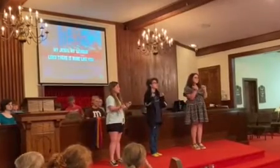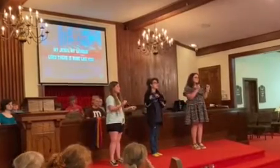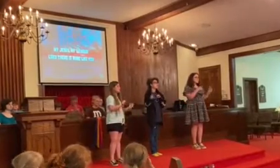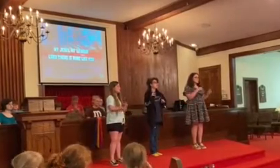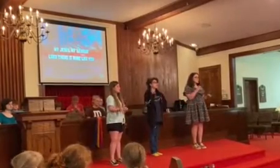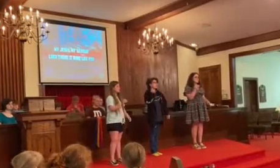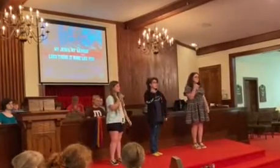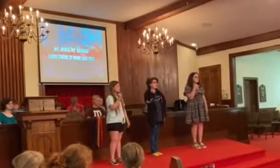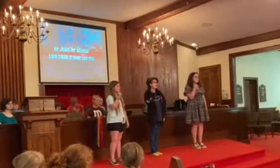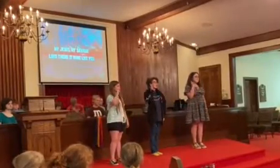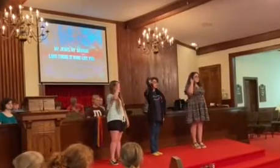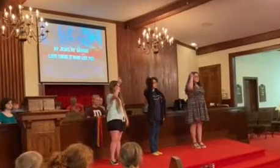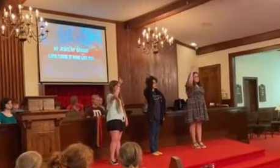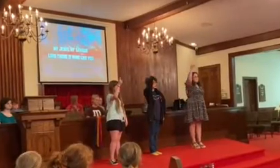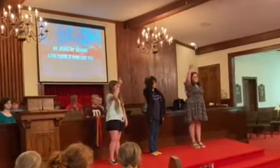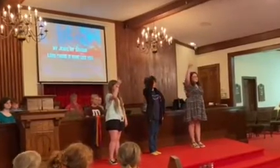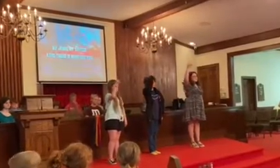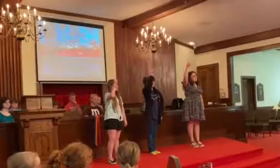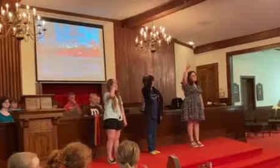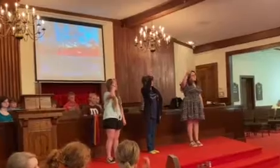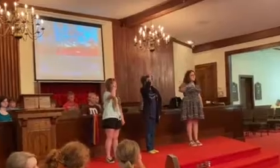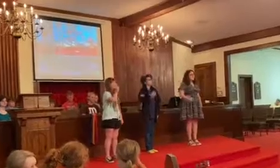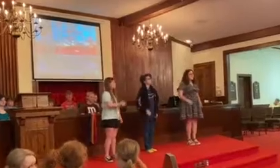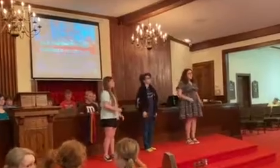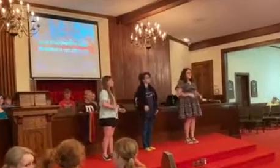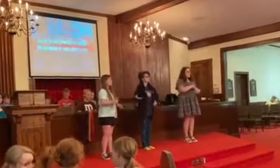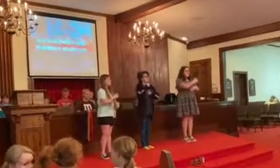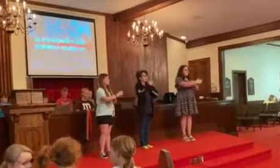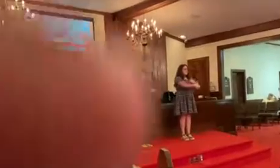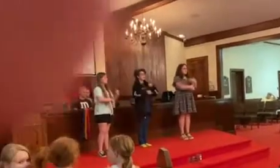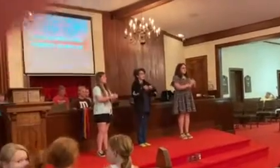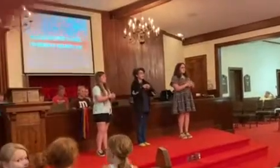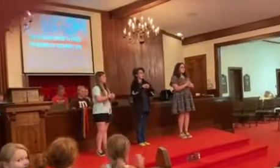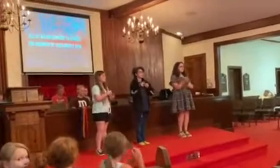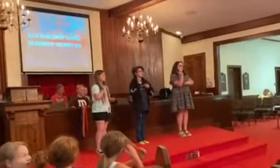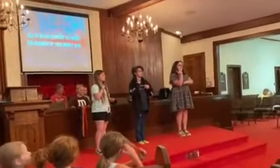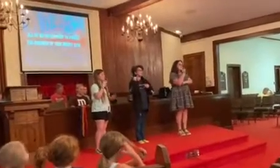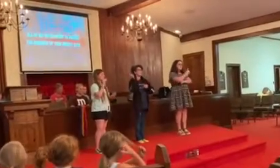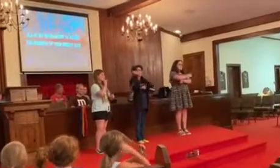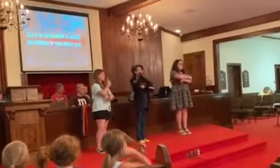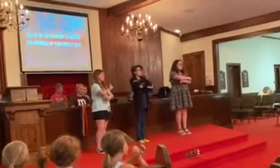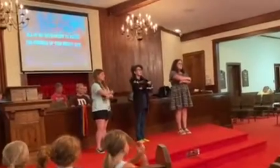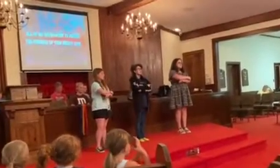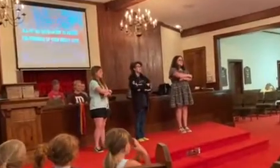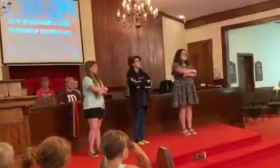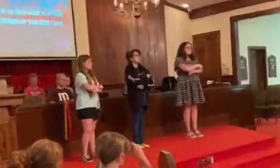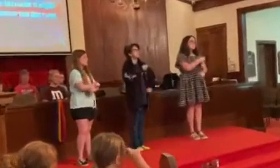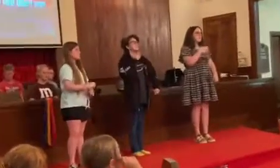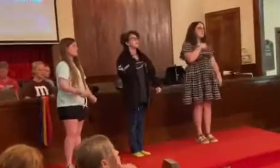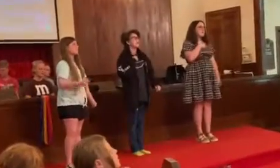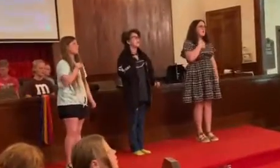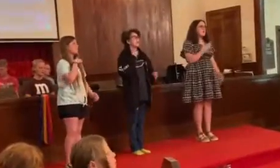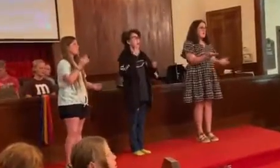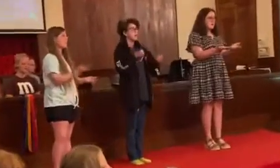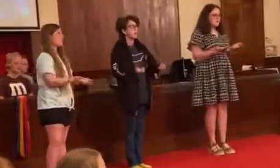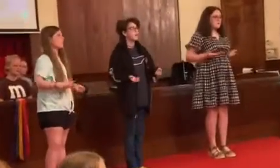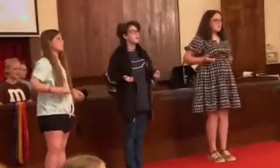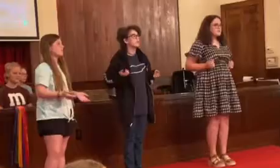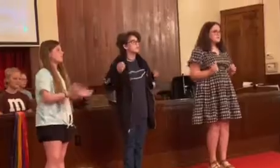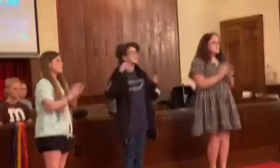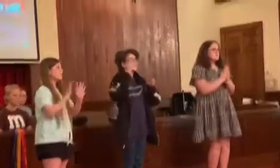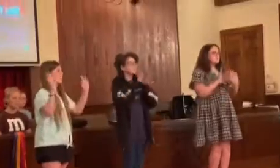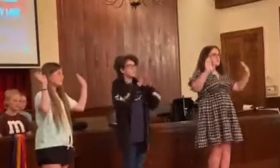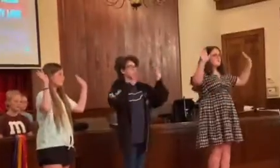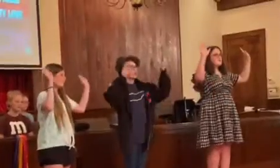is none like you. For those of my days, I